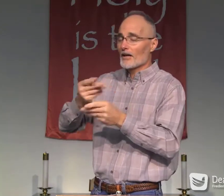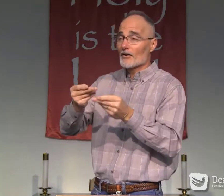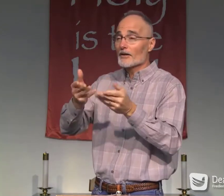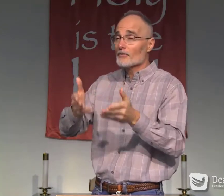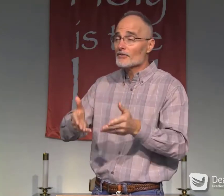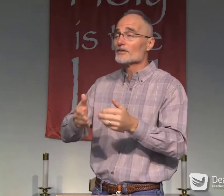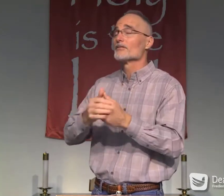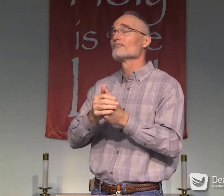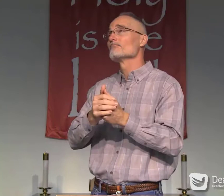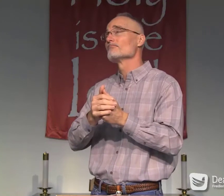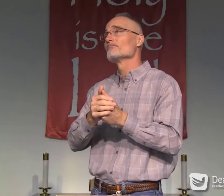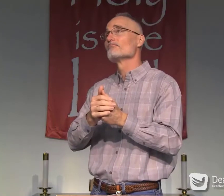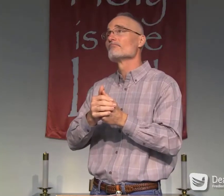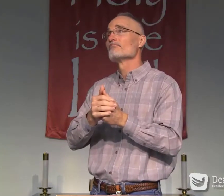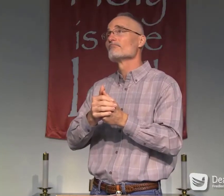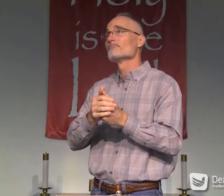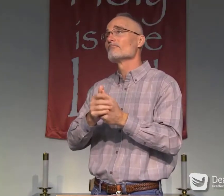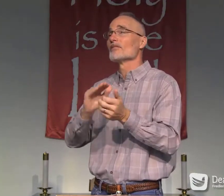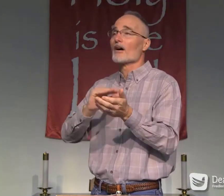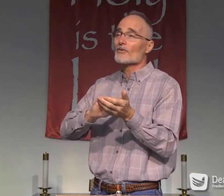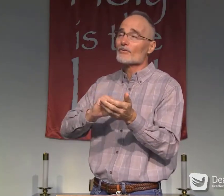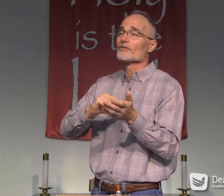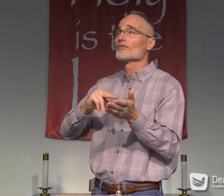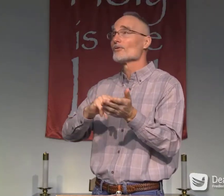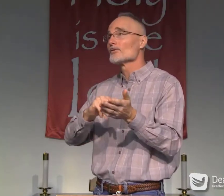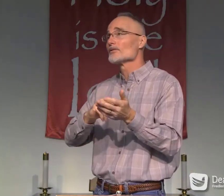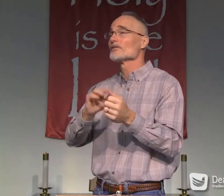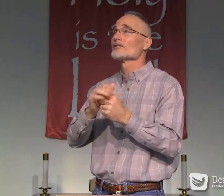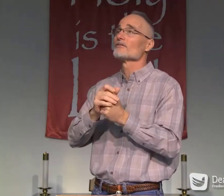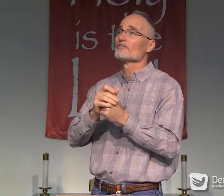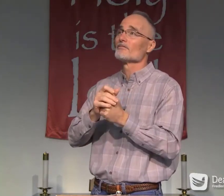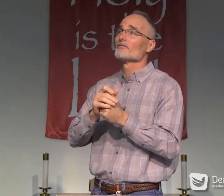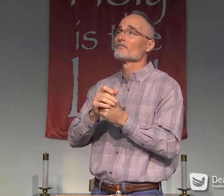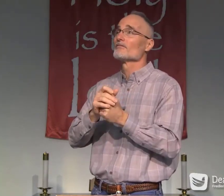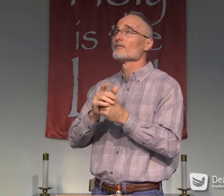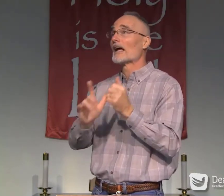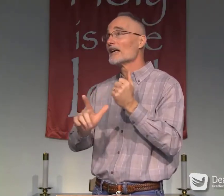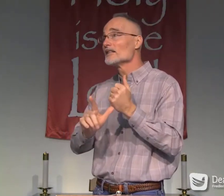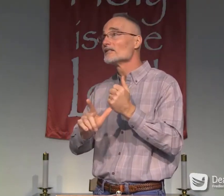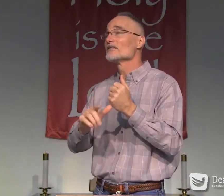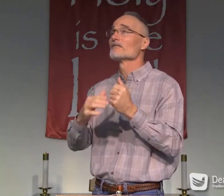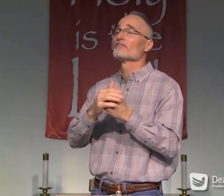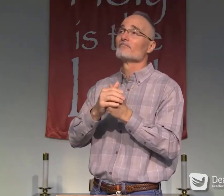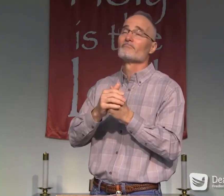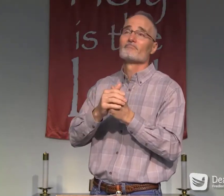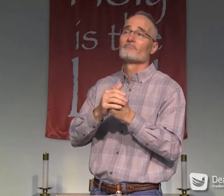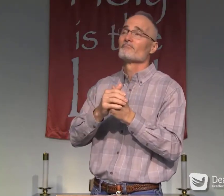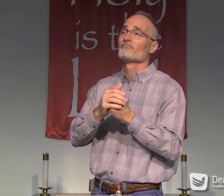Just pray for our caregivers, the doctors and nurses, the aides.